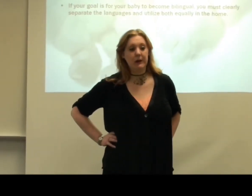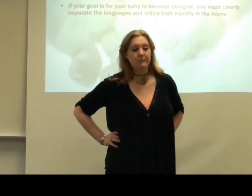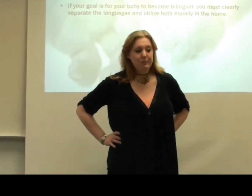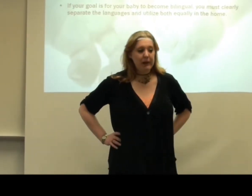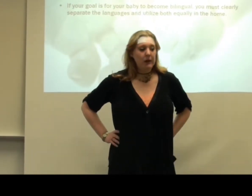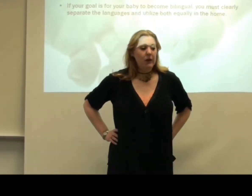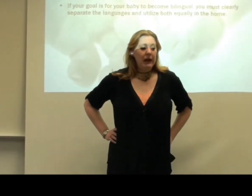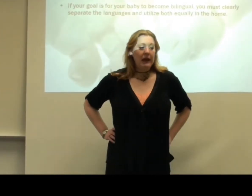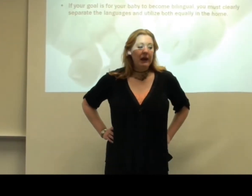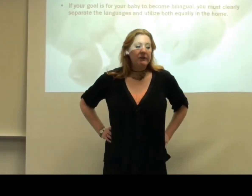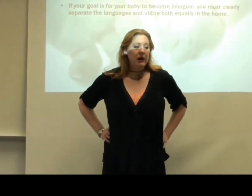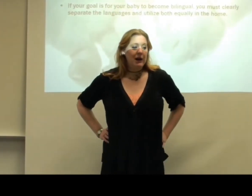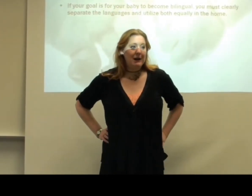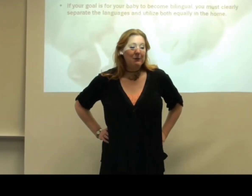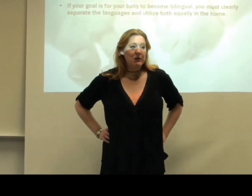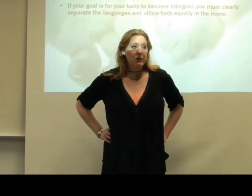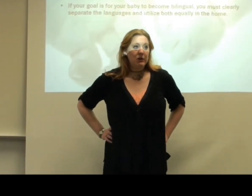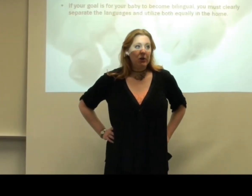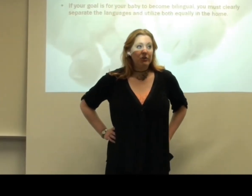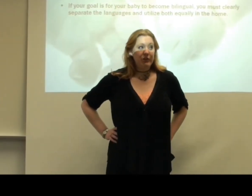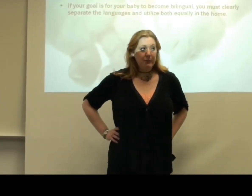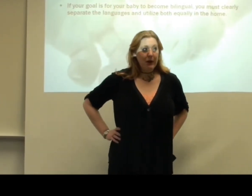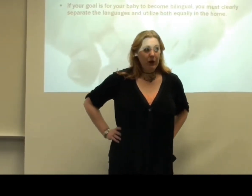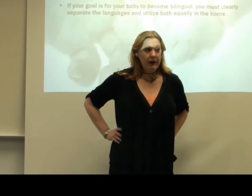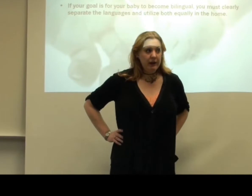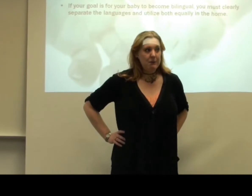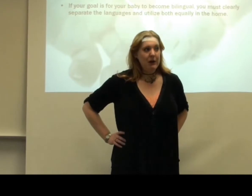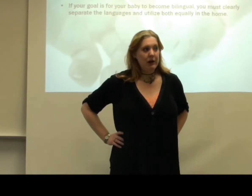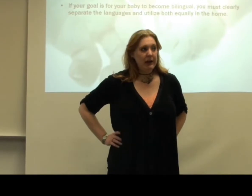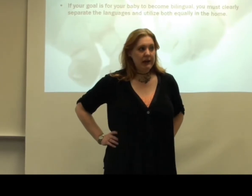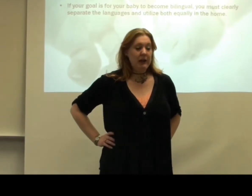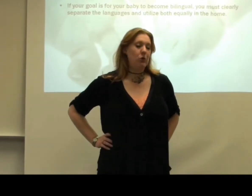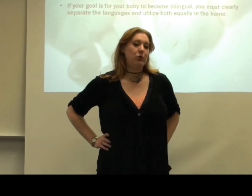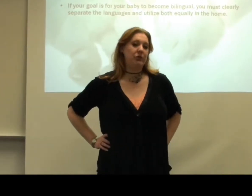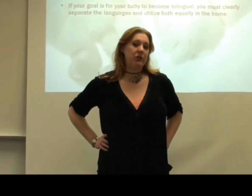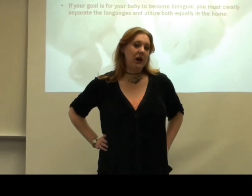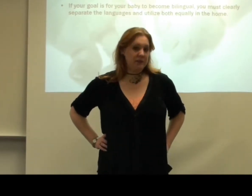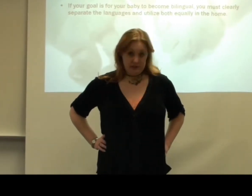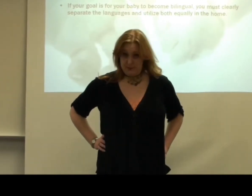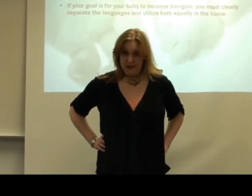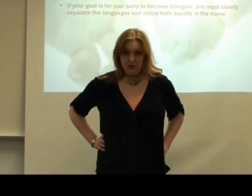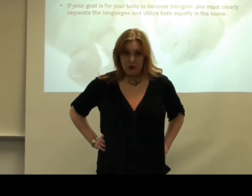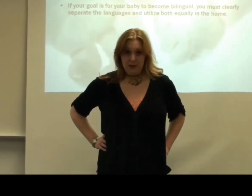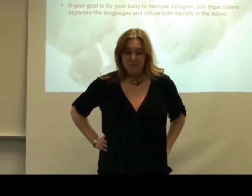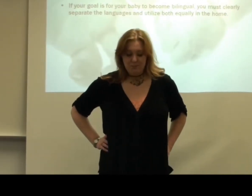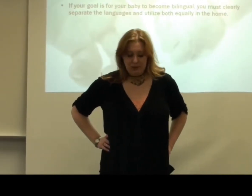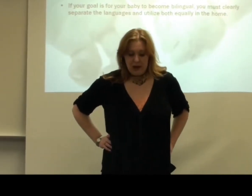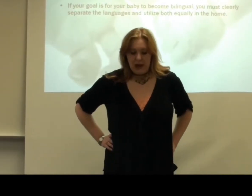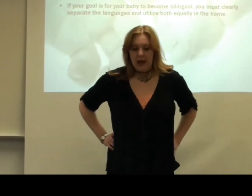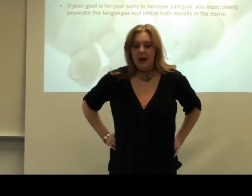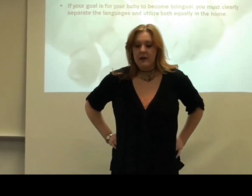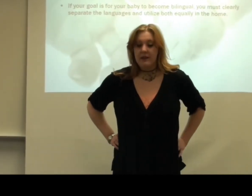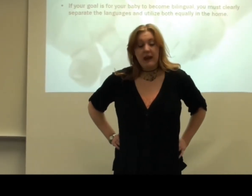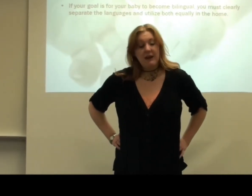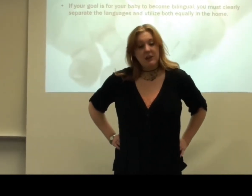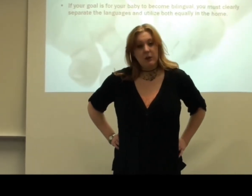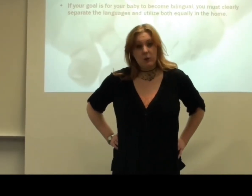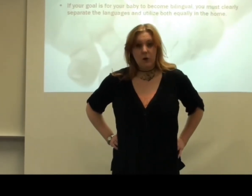here. And she married an American here who does not speak German. And they have a little